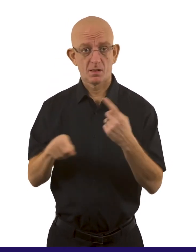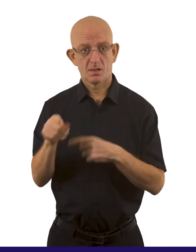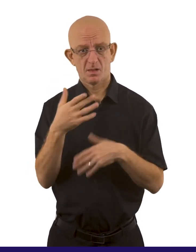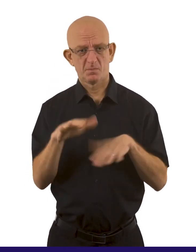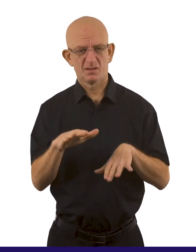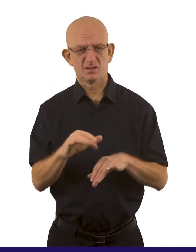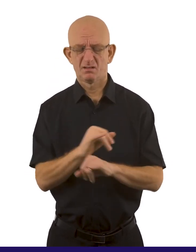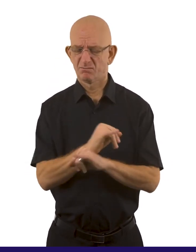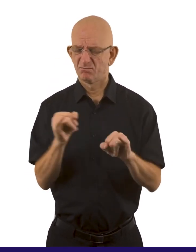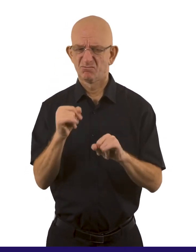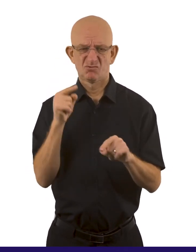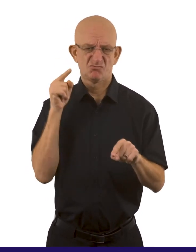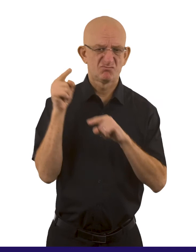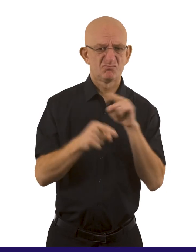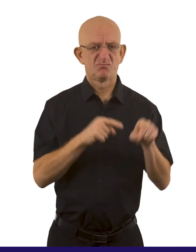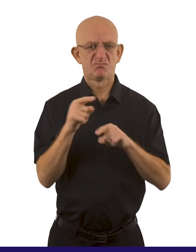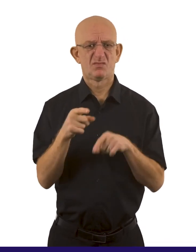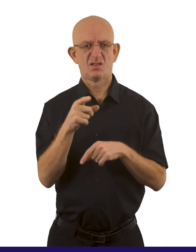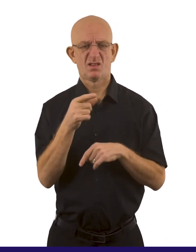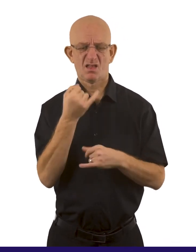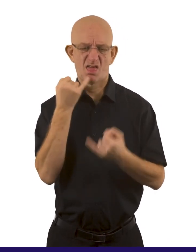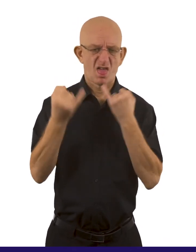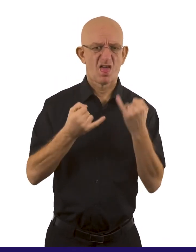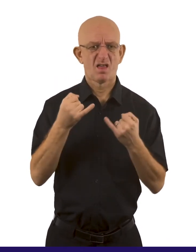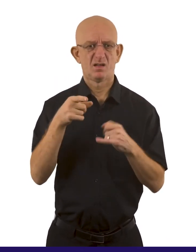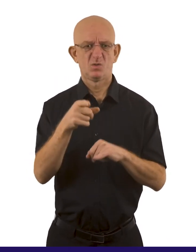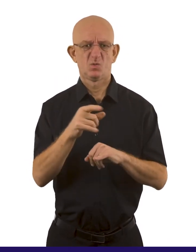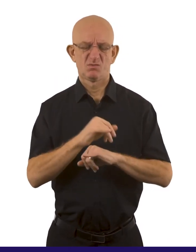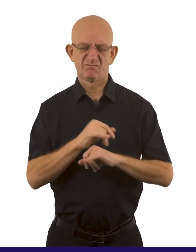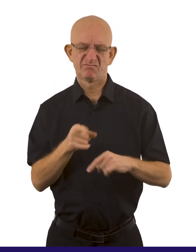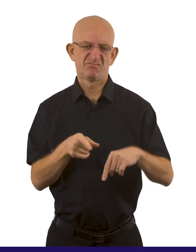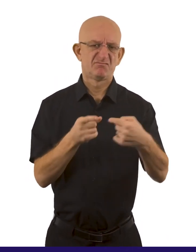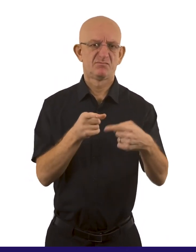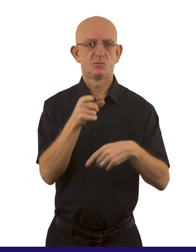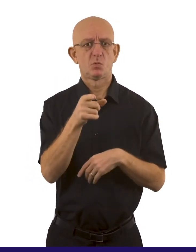Have people ever been hostile to you because of your disability?